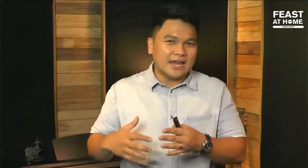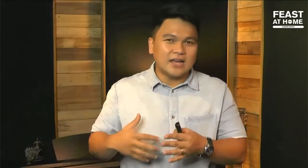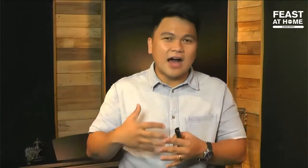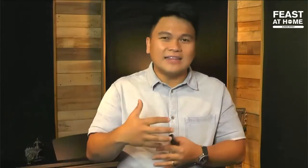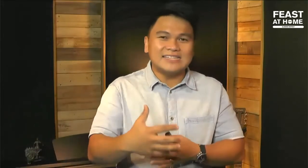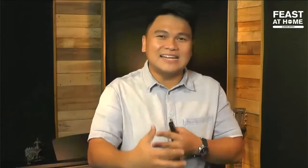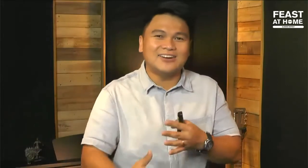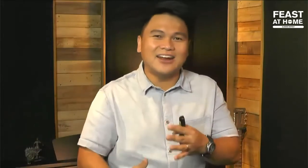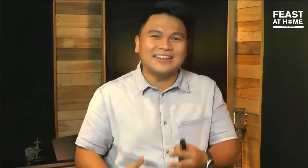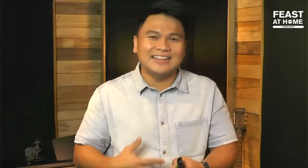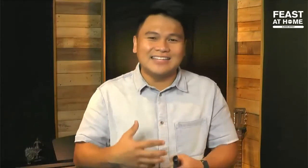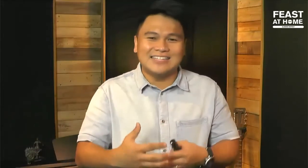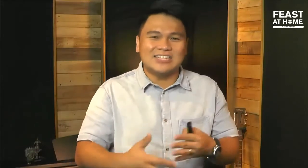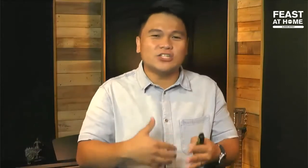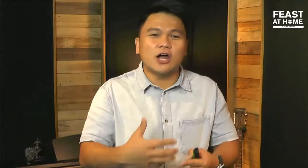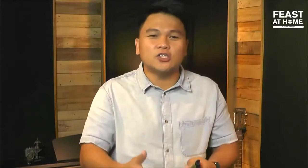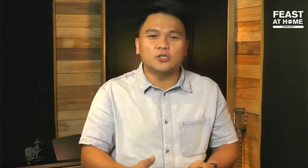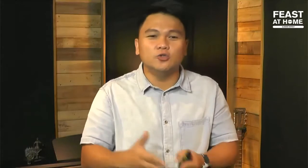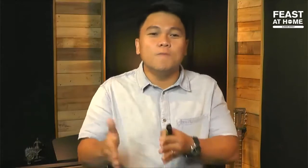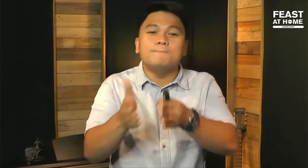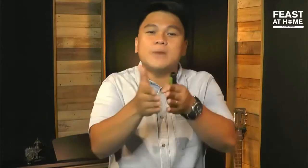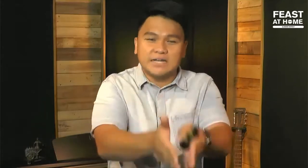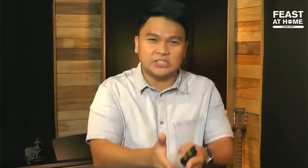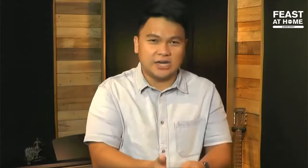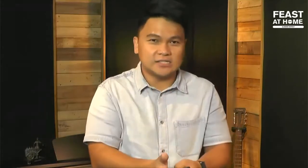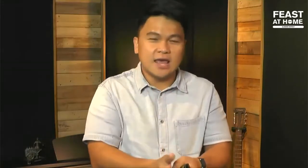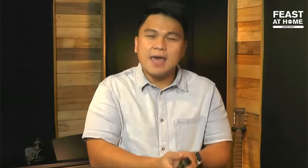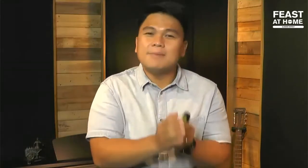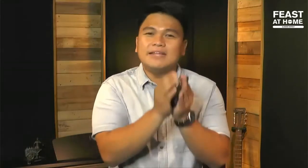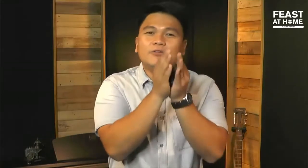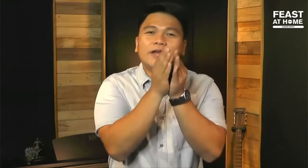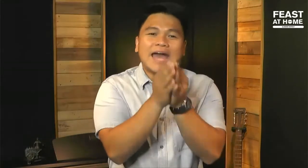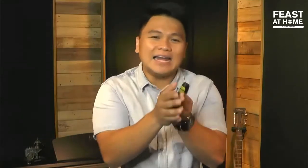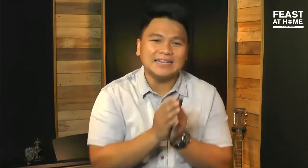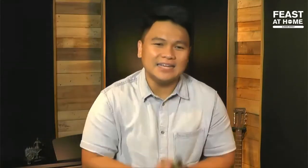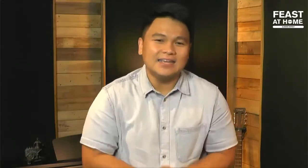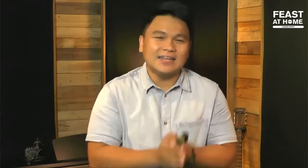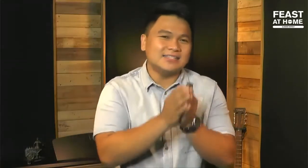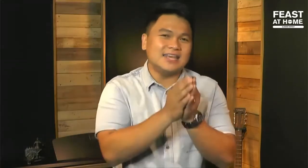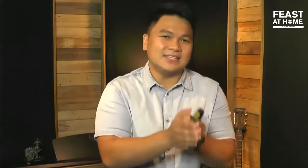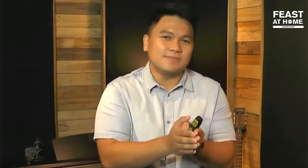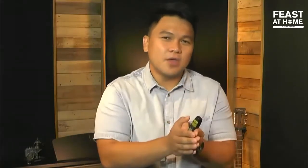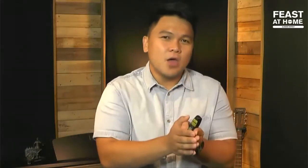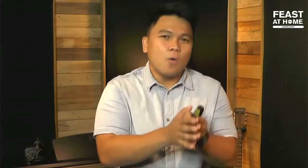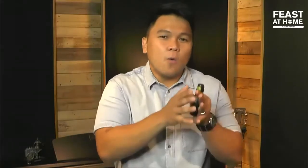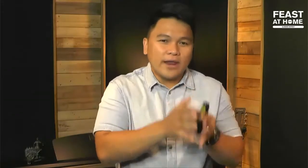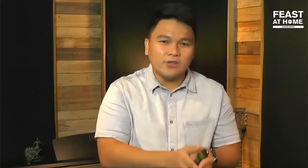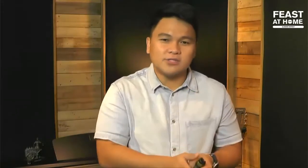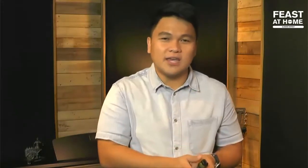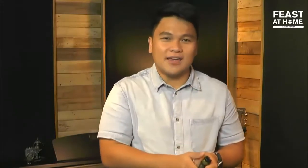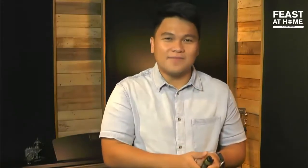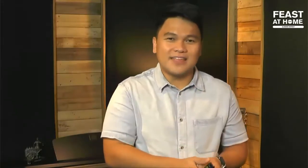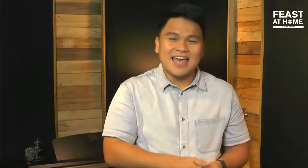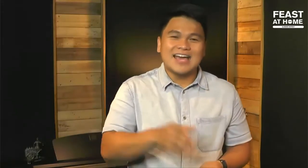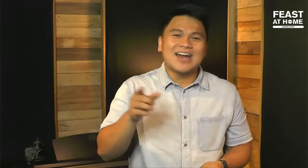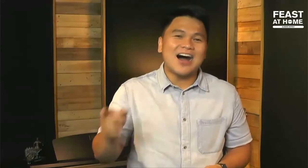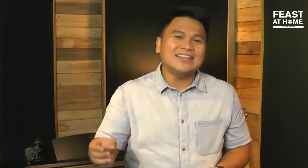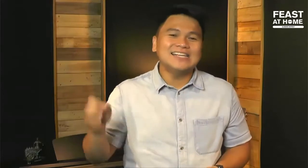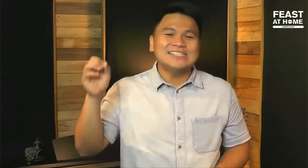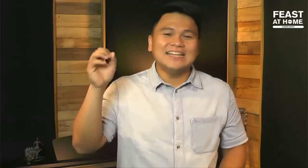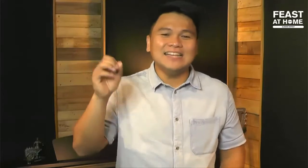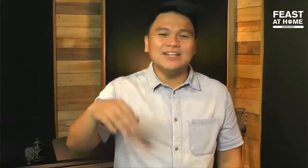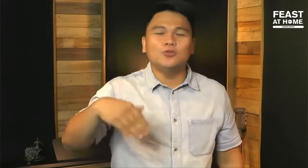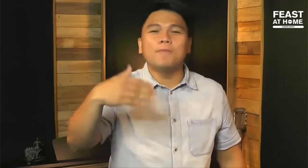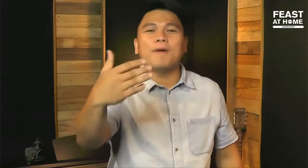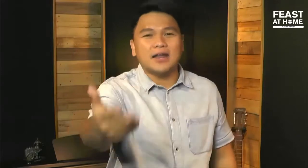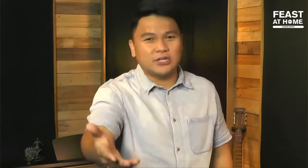it was like God accelerated its destruction to punish us. But in reality, it's this. When you sin, God